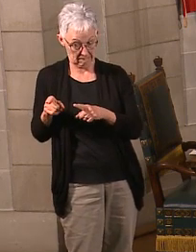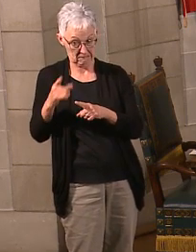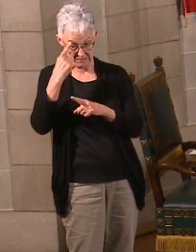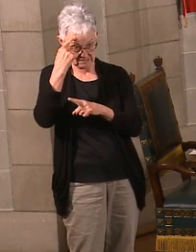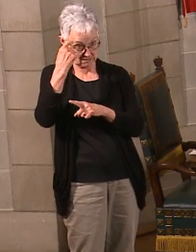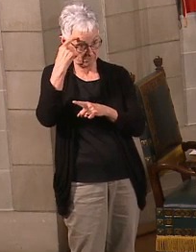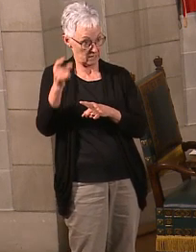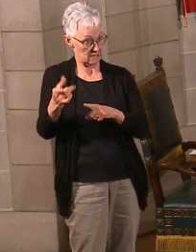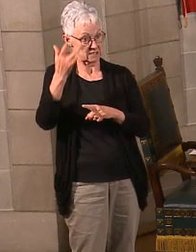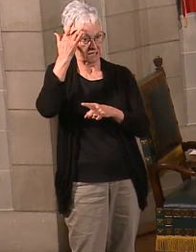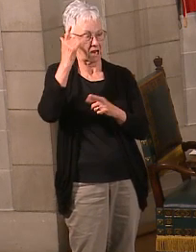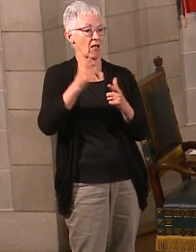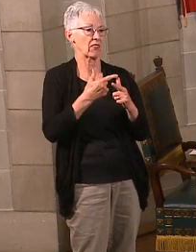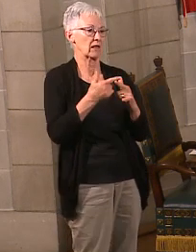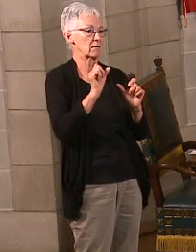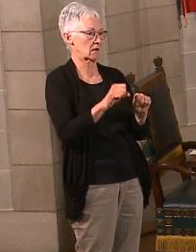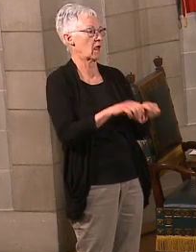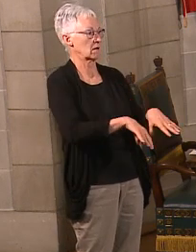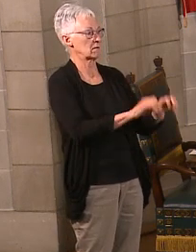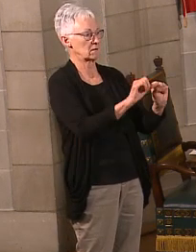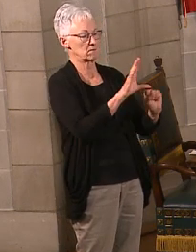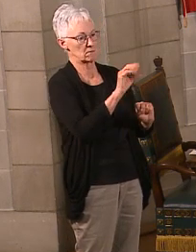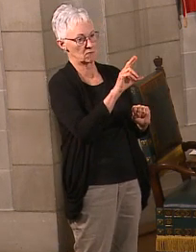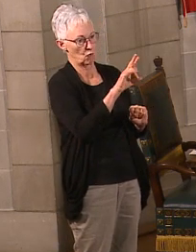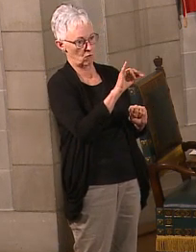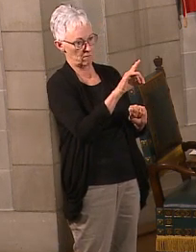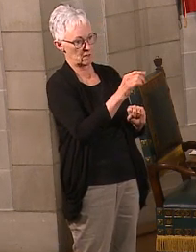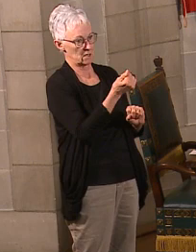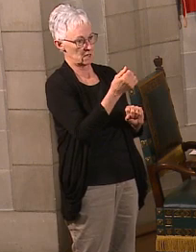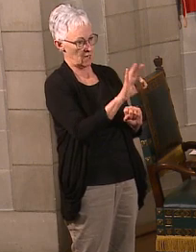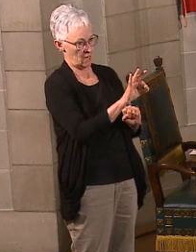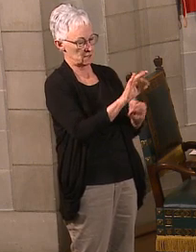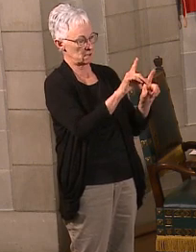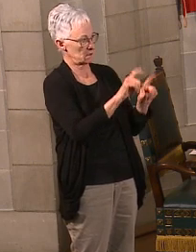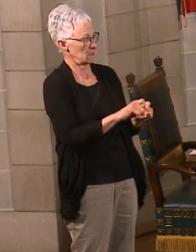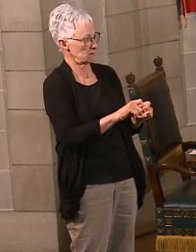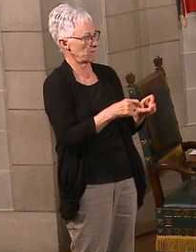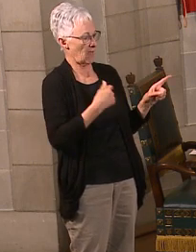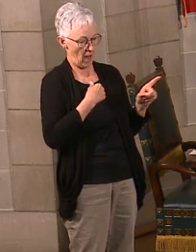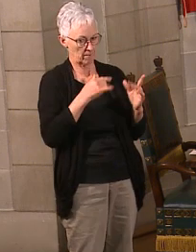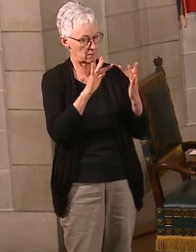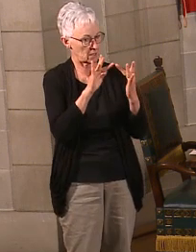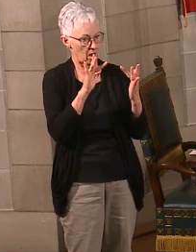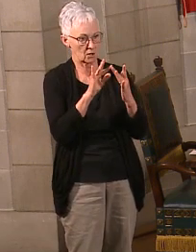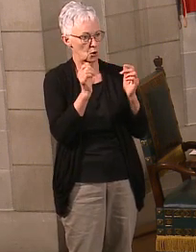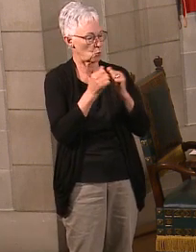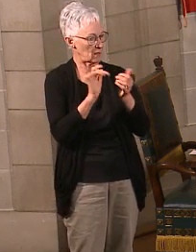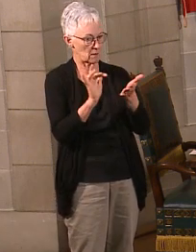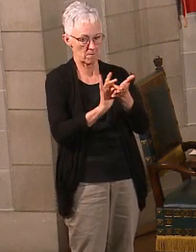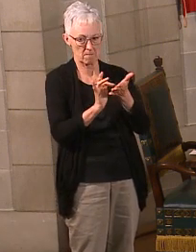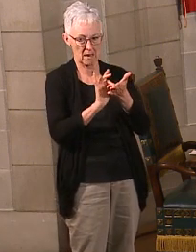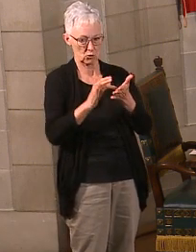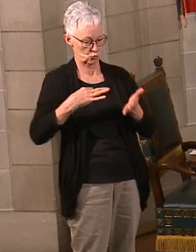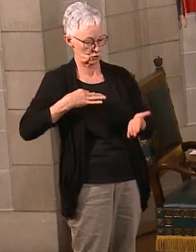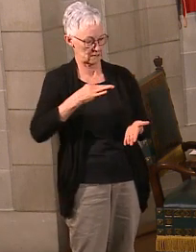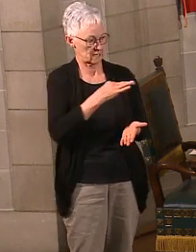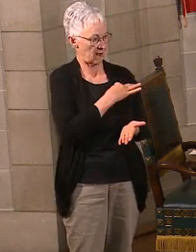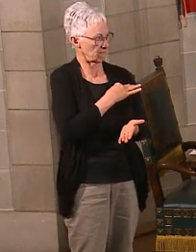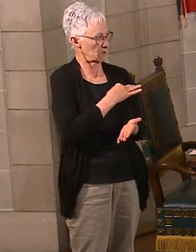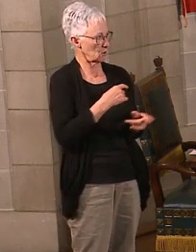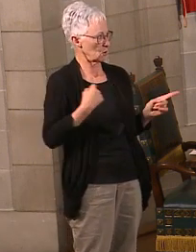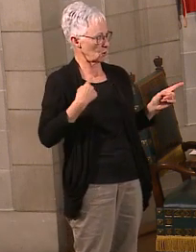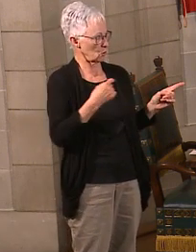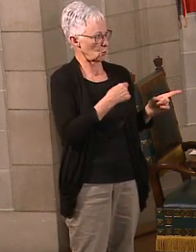as officials at the state level. And if it's medically indicated, we won't